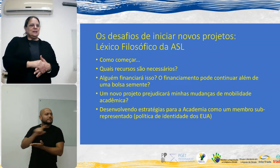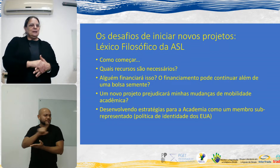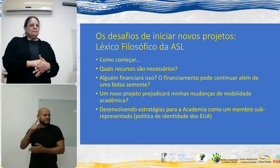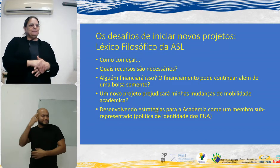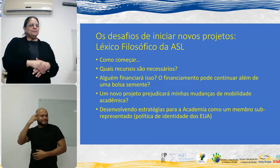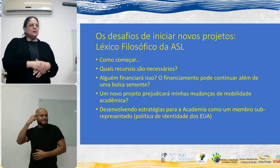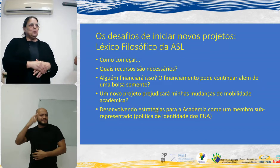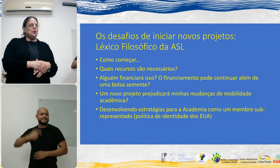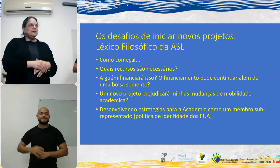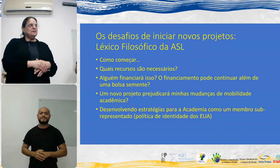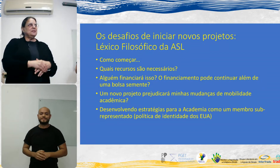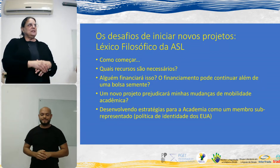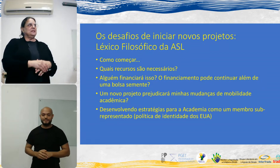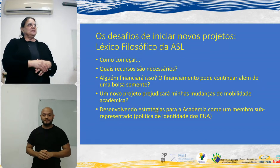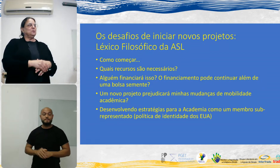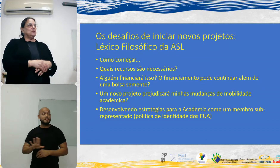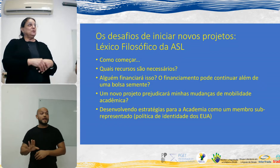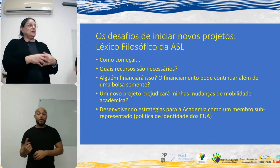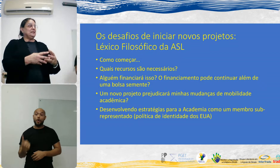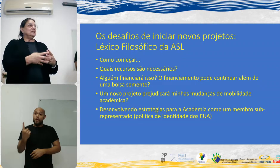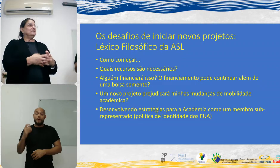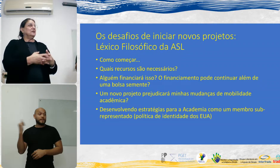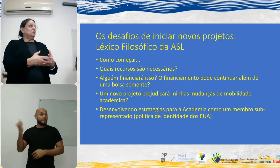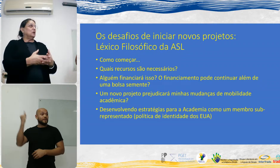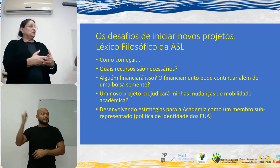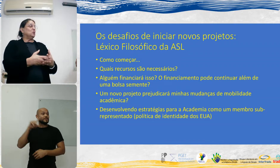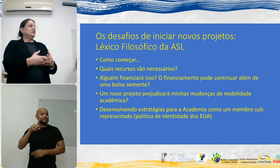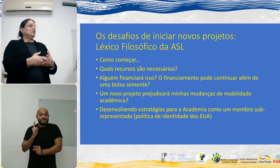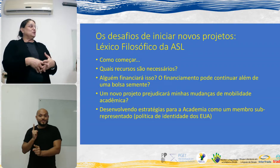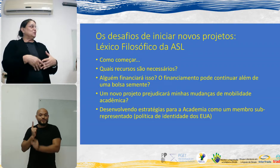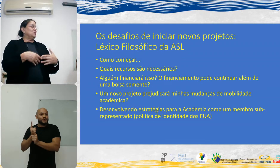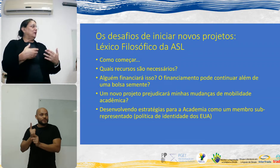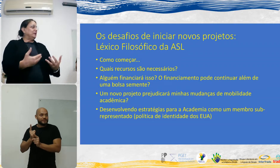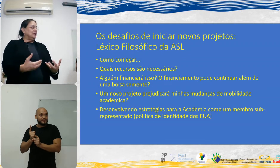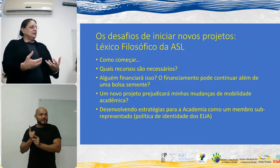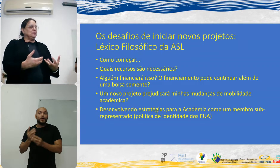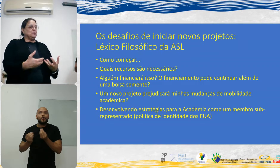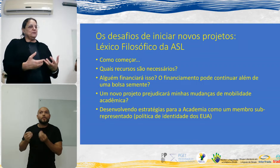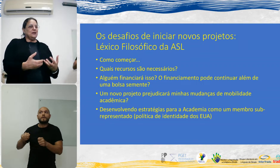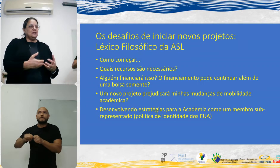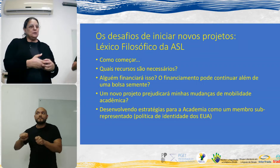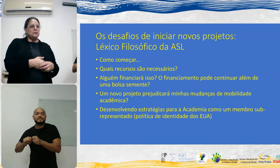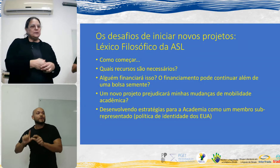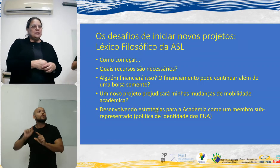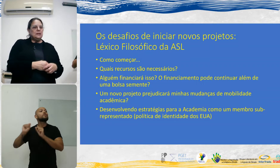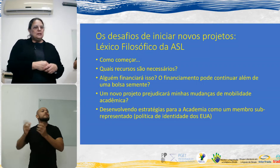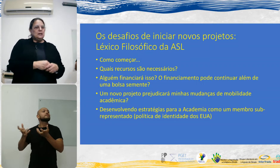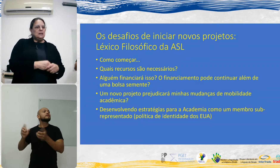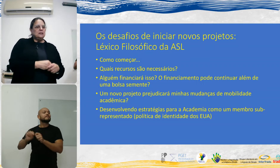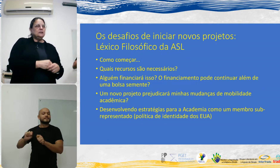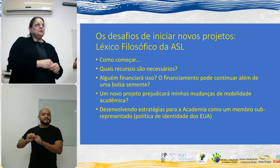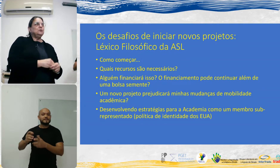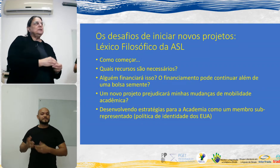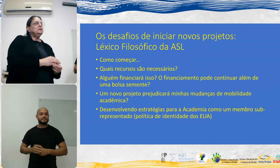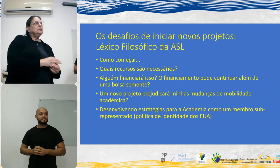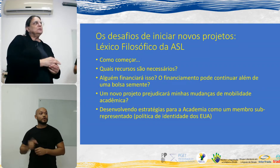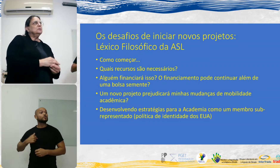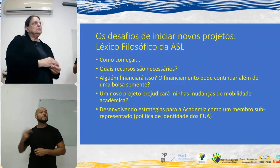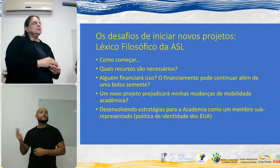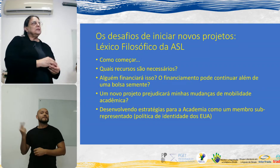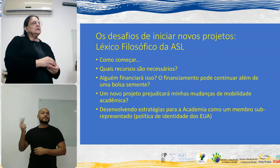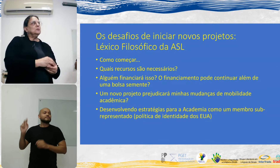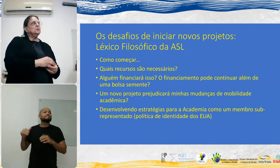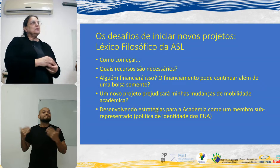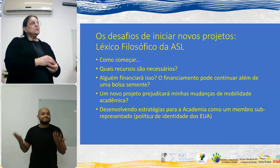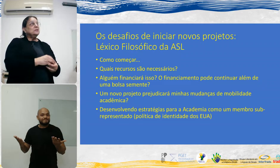And one of the things, once you identify what you want to do, how it aligns with your values, is you need